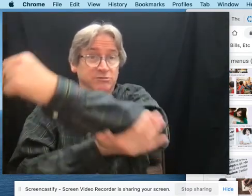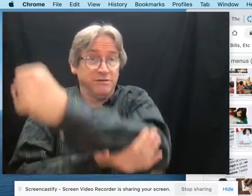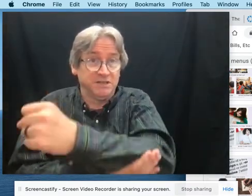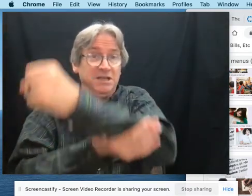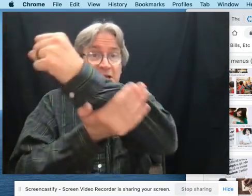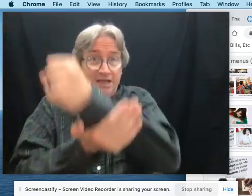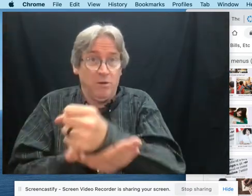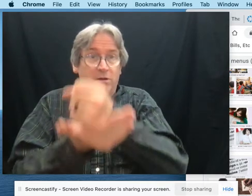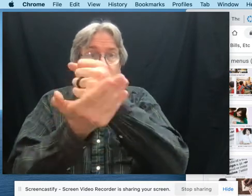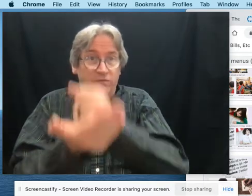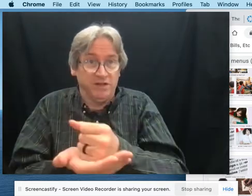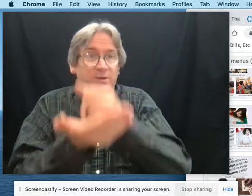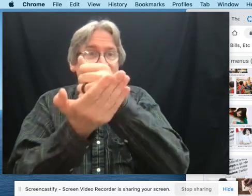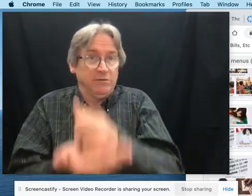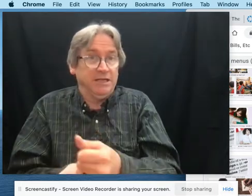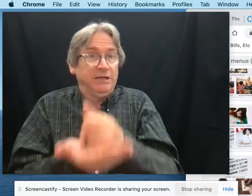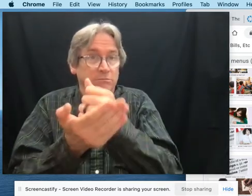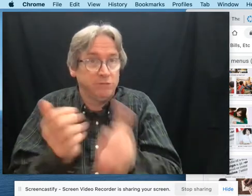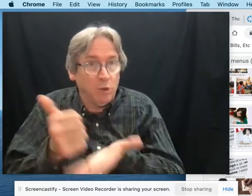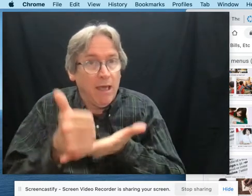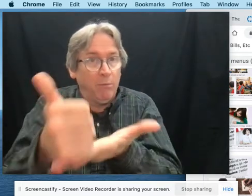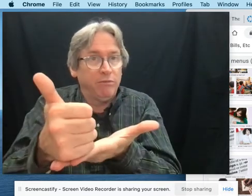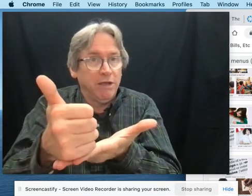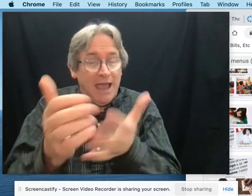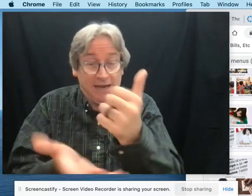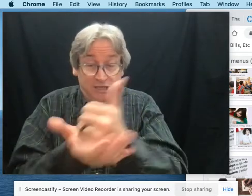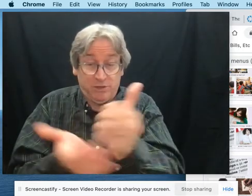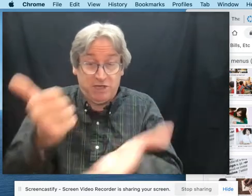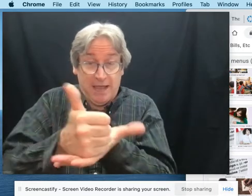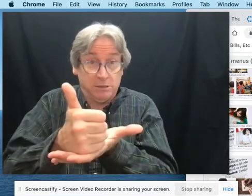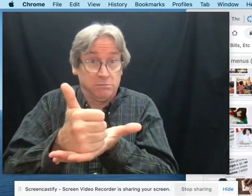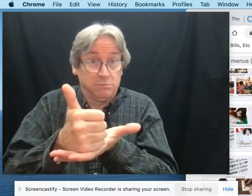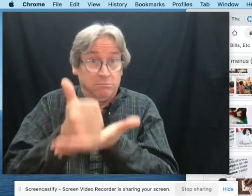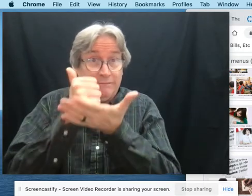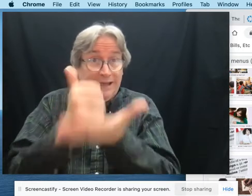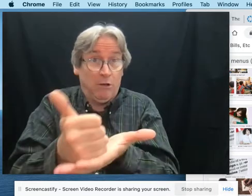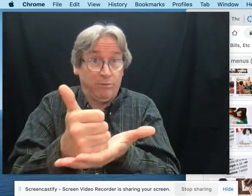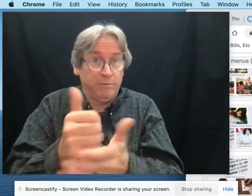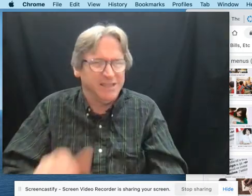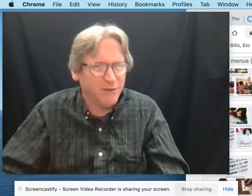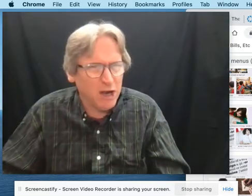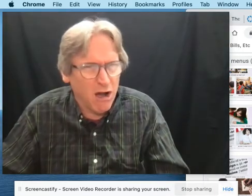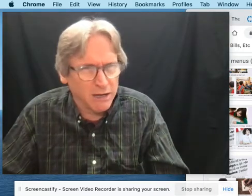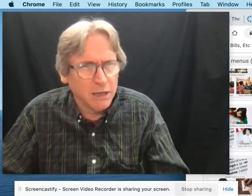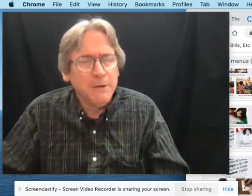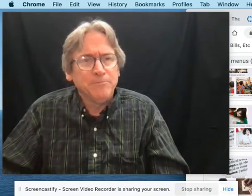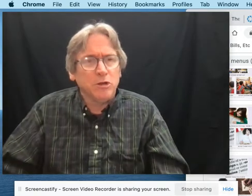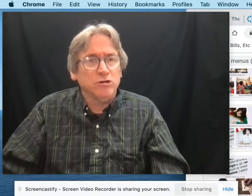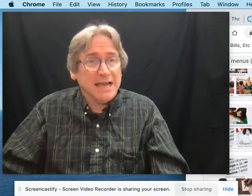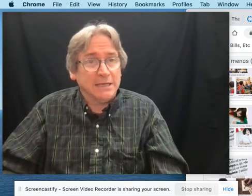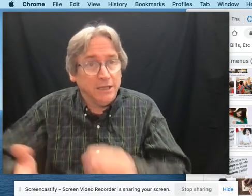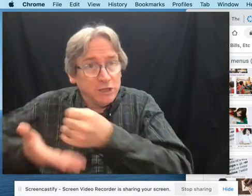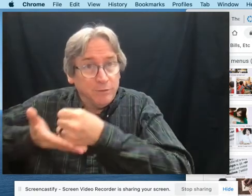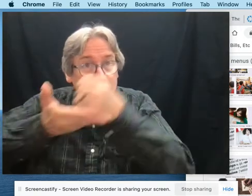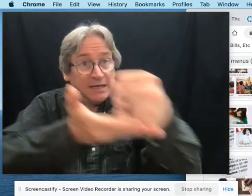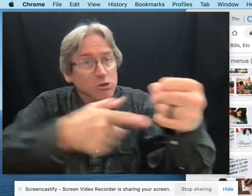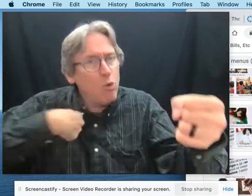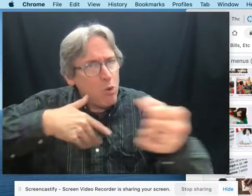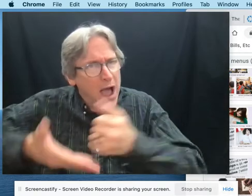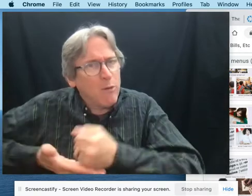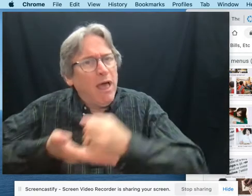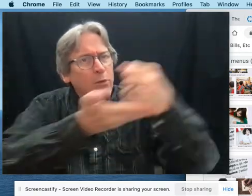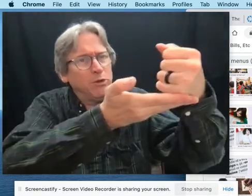signs drift, it went, moved its way down to here. So help. And it switched hands. Help. It's very odd. Technically, it should be